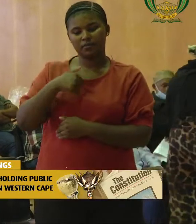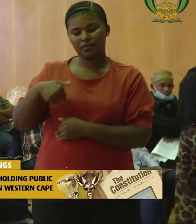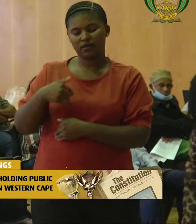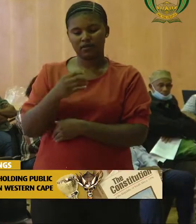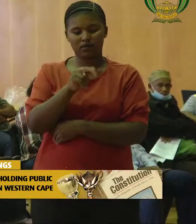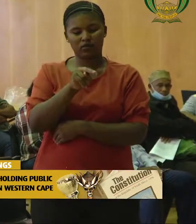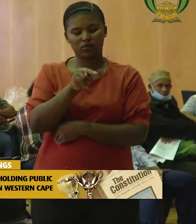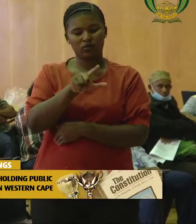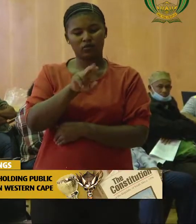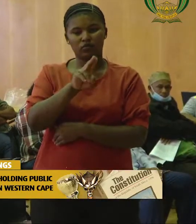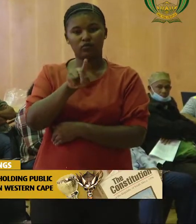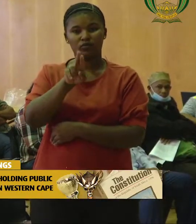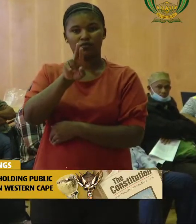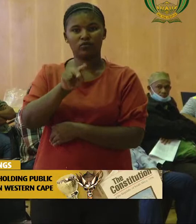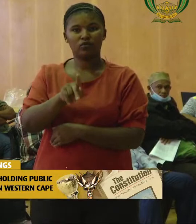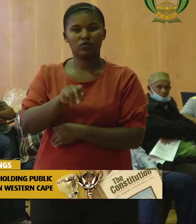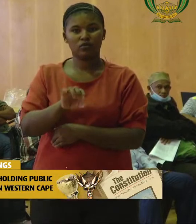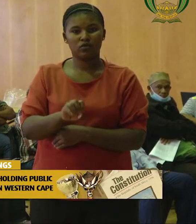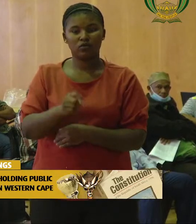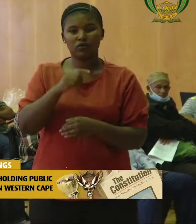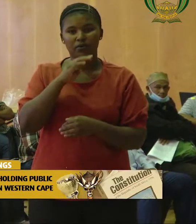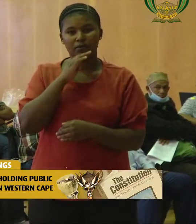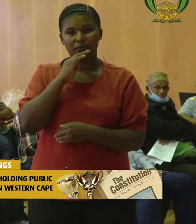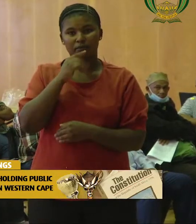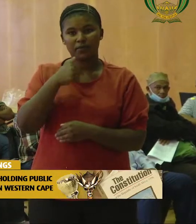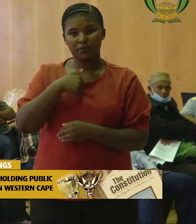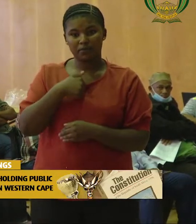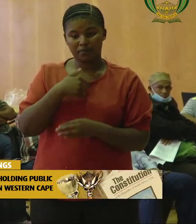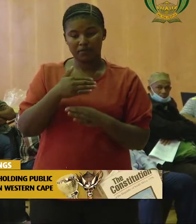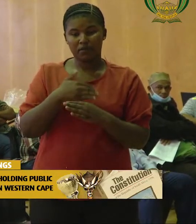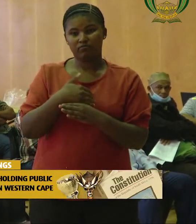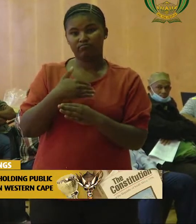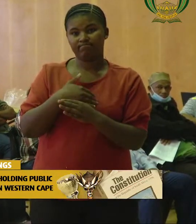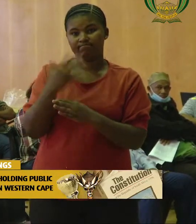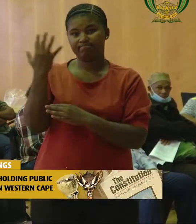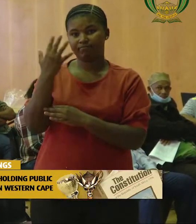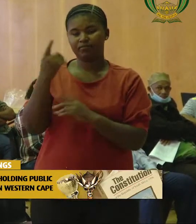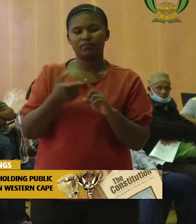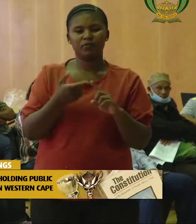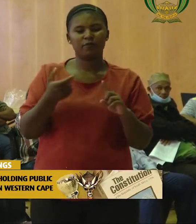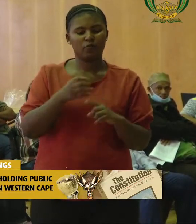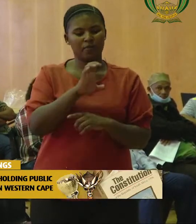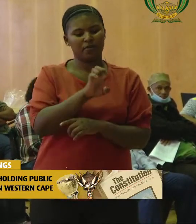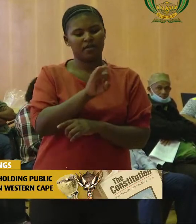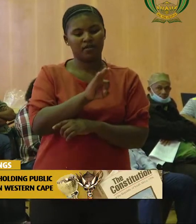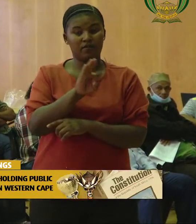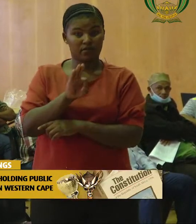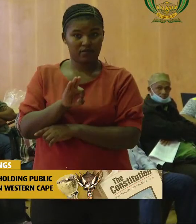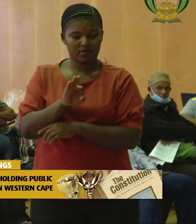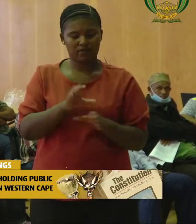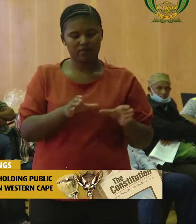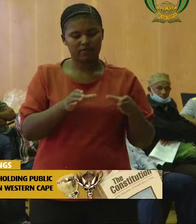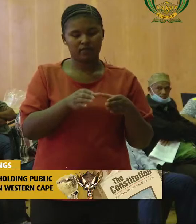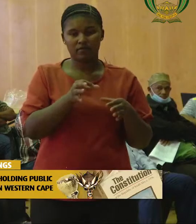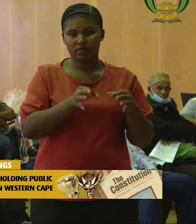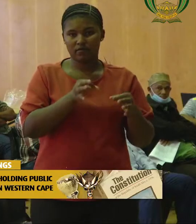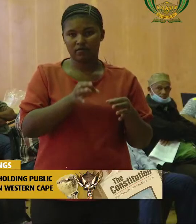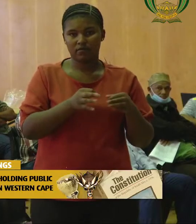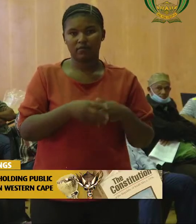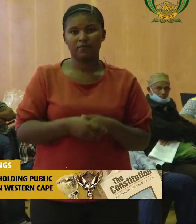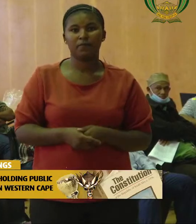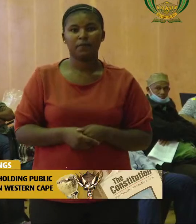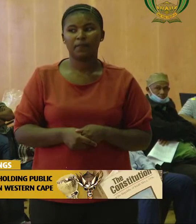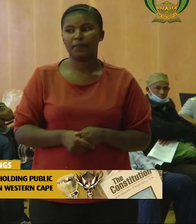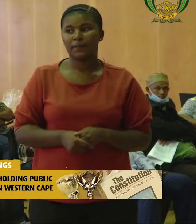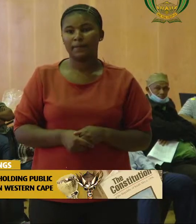ndinguluzuko. Lengcinezelo nguJerry before 94. Ndisuka kulombutho we-EFF as a nice